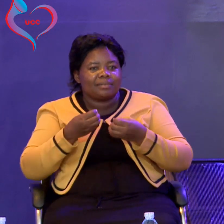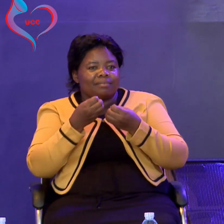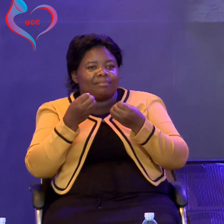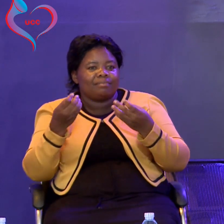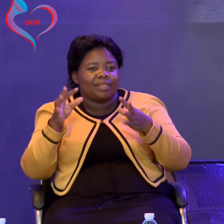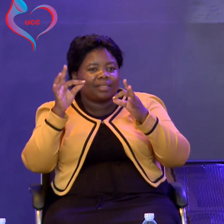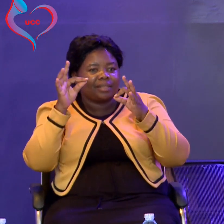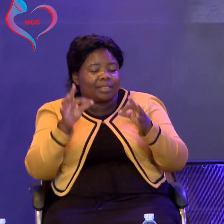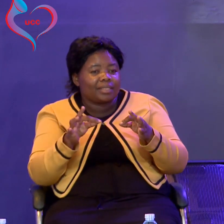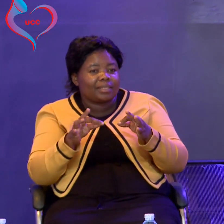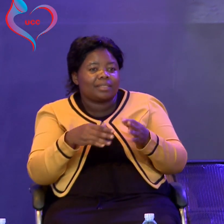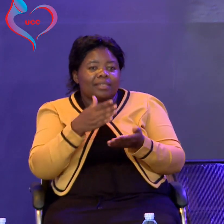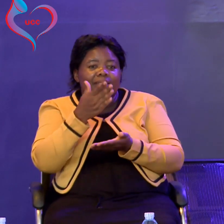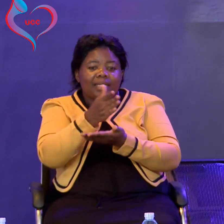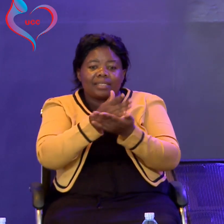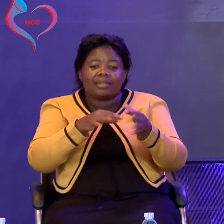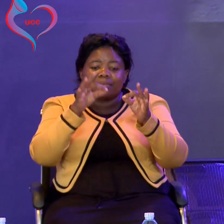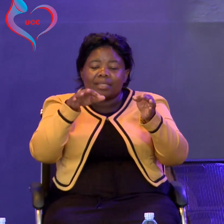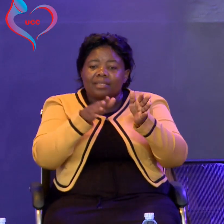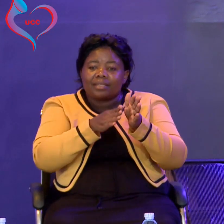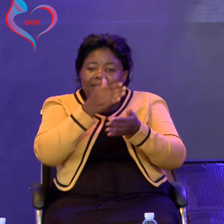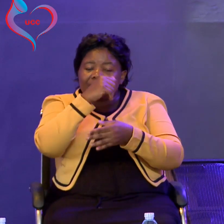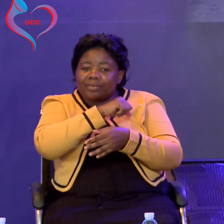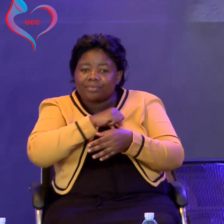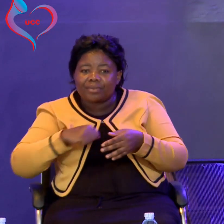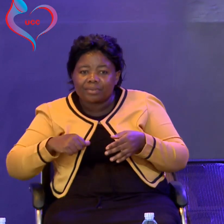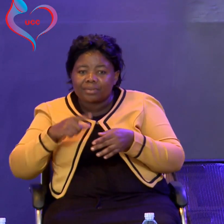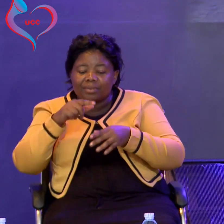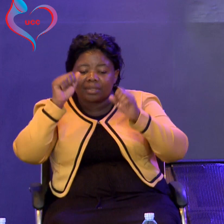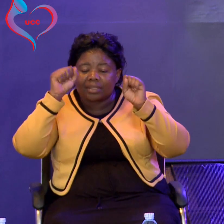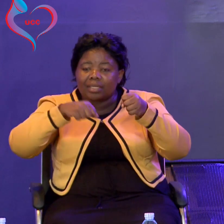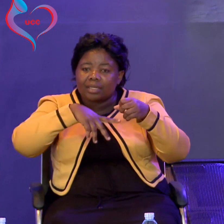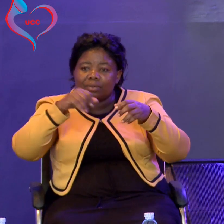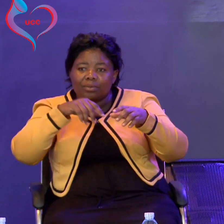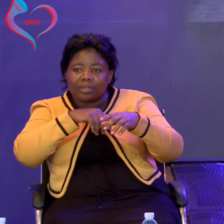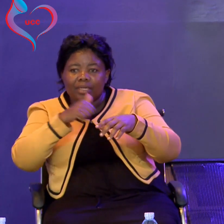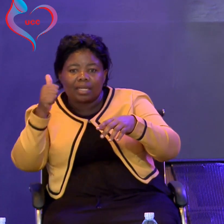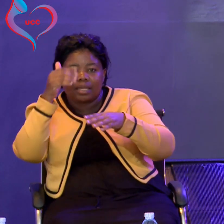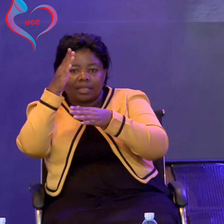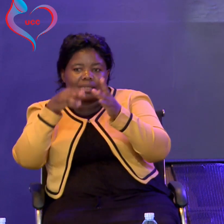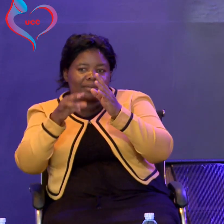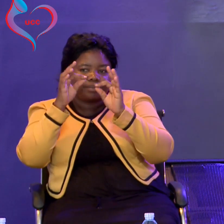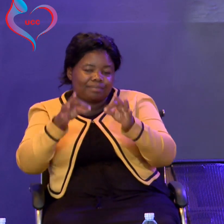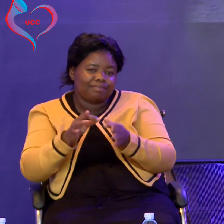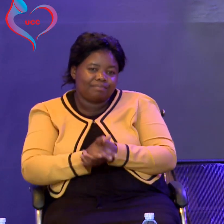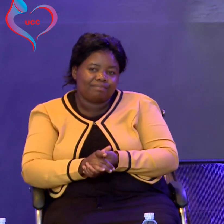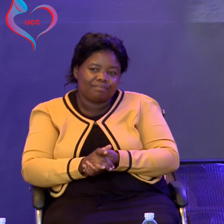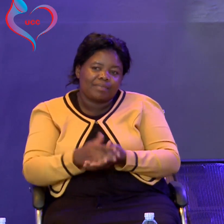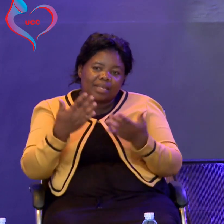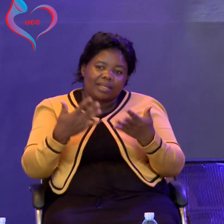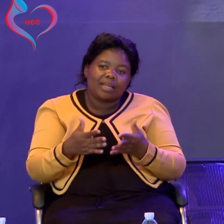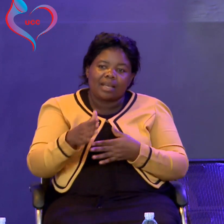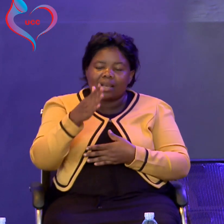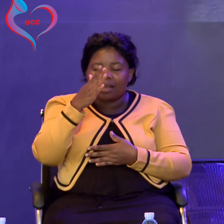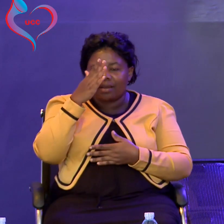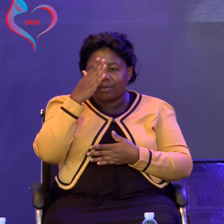inangamu, ashokule bintu ebirala. Even Pastor Semba, there are certain things he never involved himself in for him to do others. So weto waje kwe kwimiri